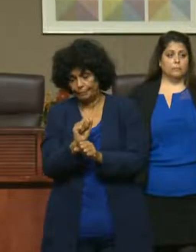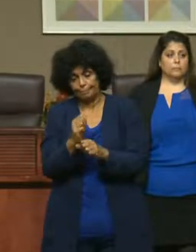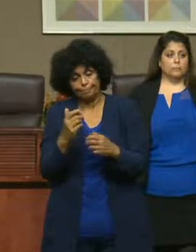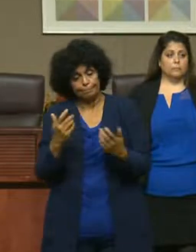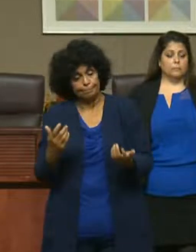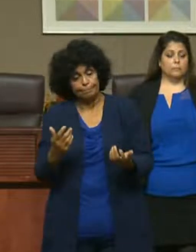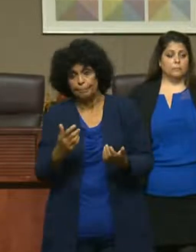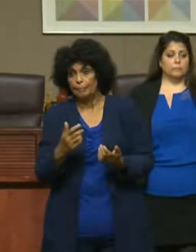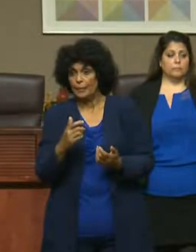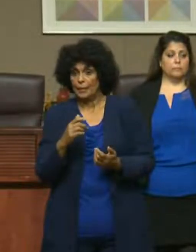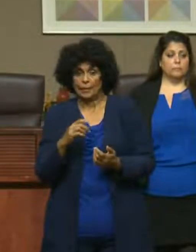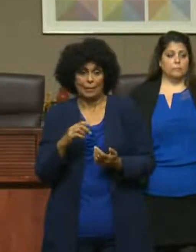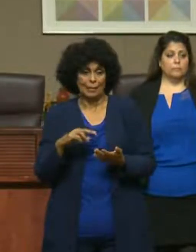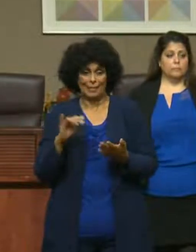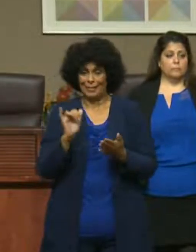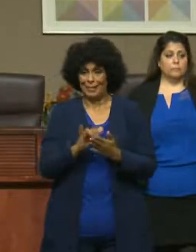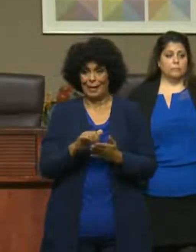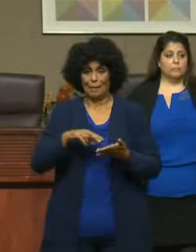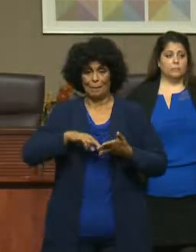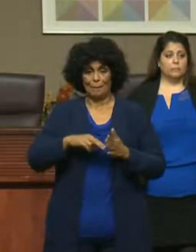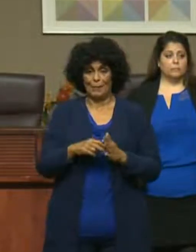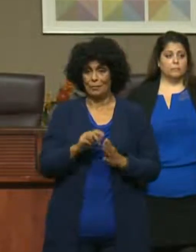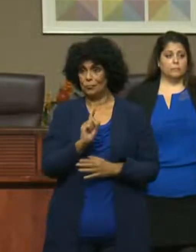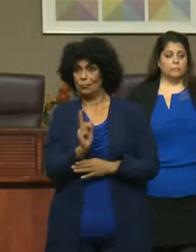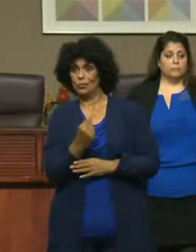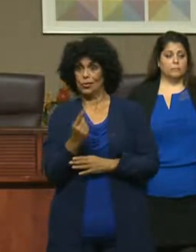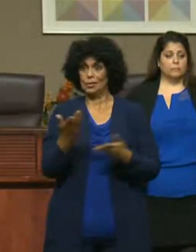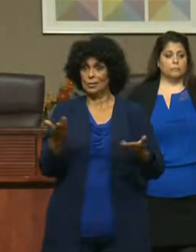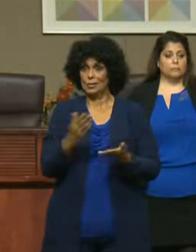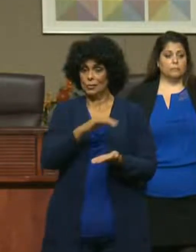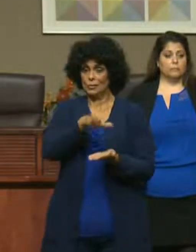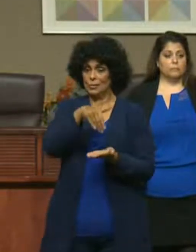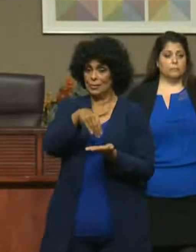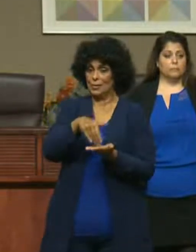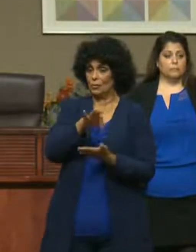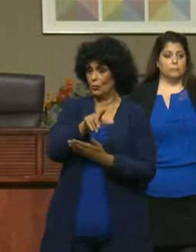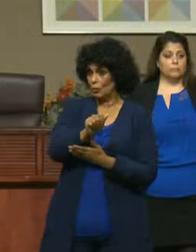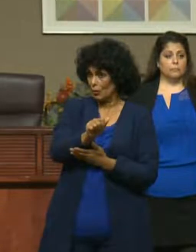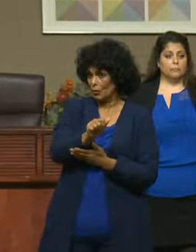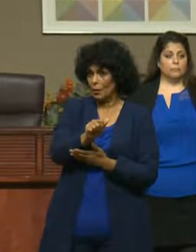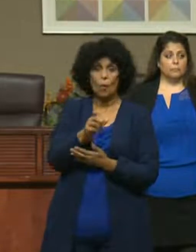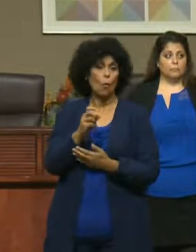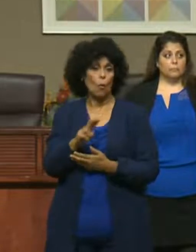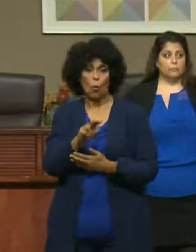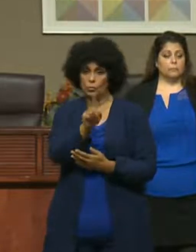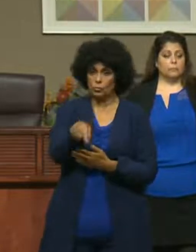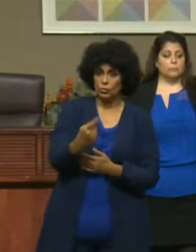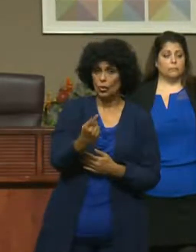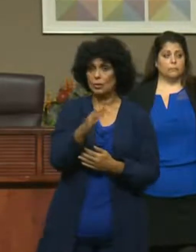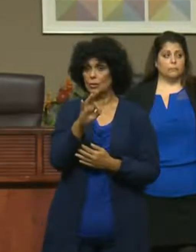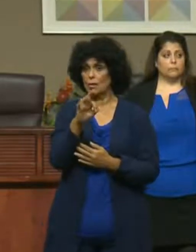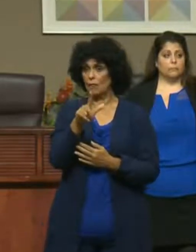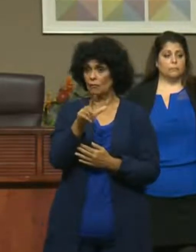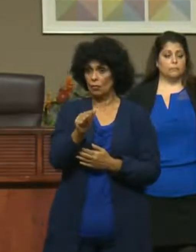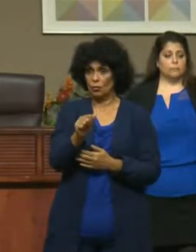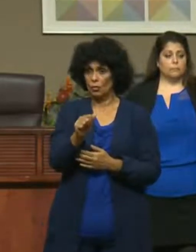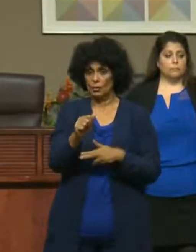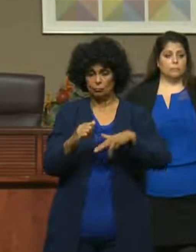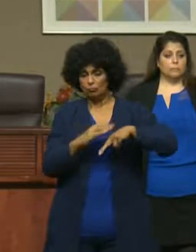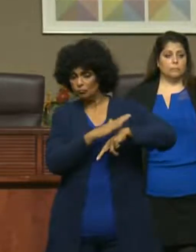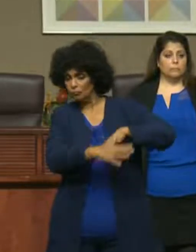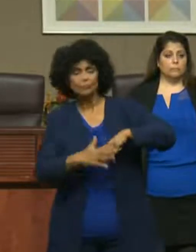not unique to Central Florida or Florida. It's happening all over the country. It's happening really all over the